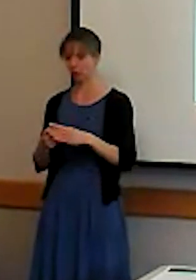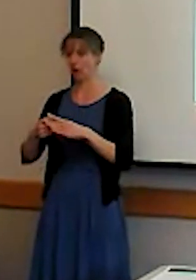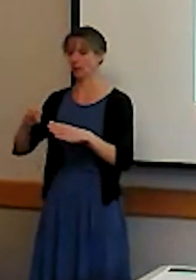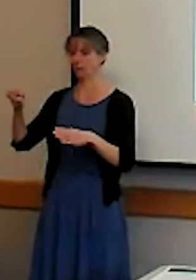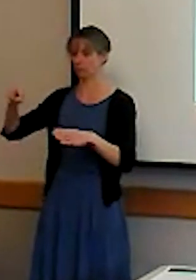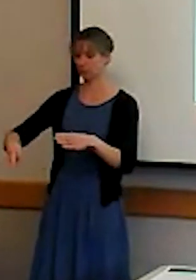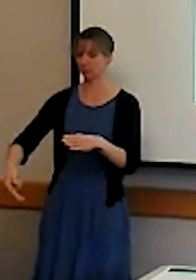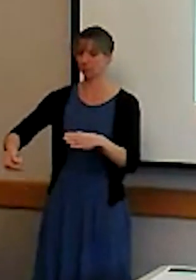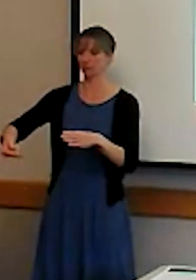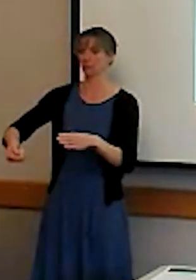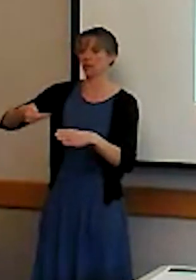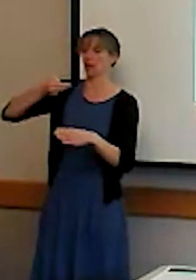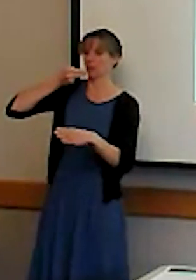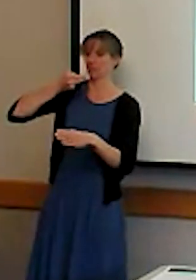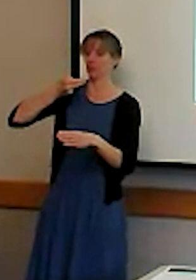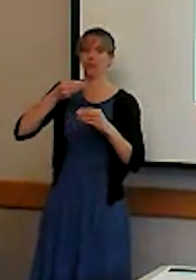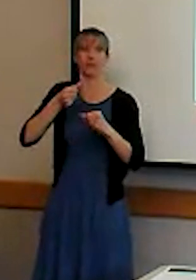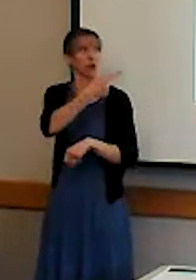the robot to feed her.